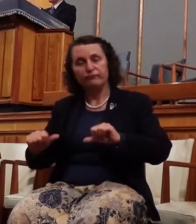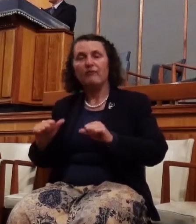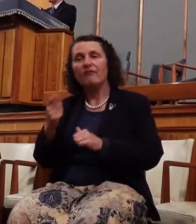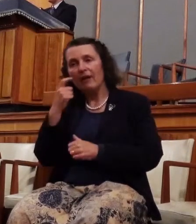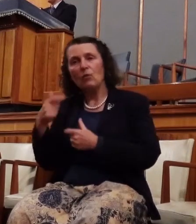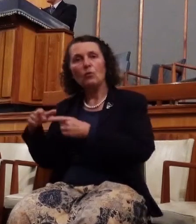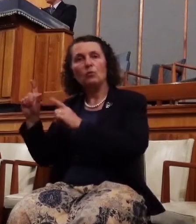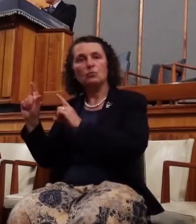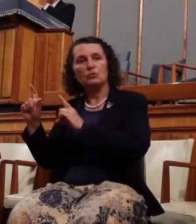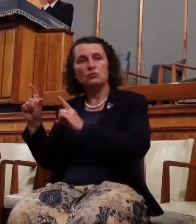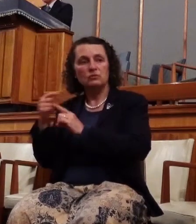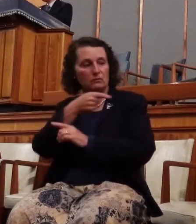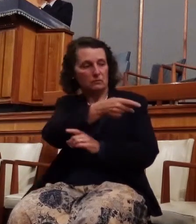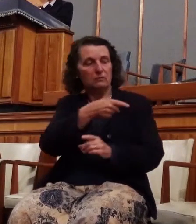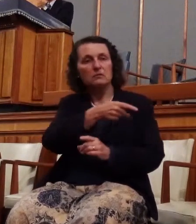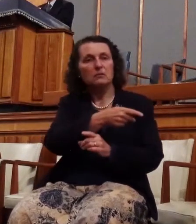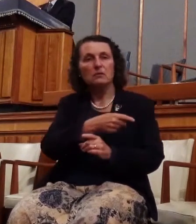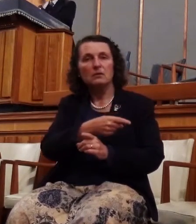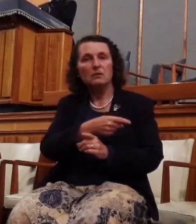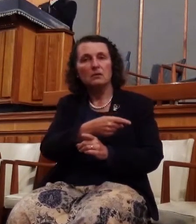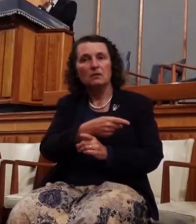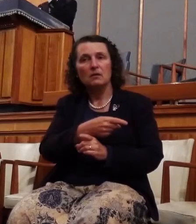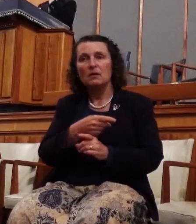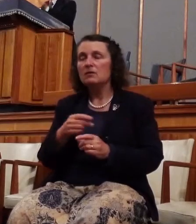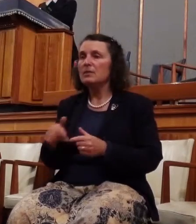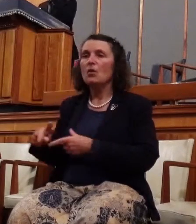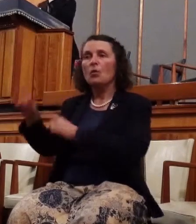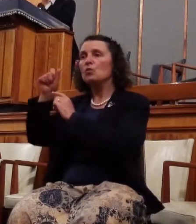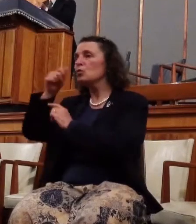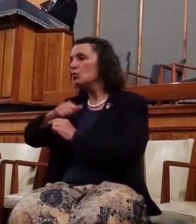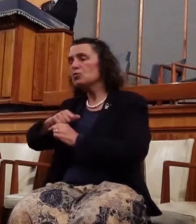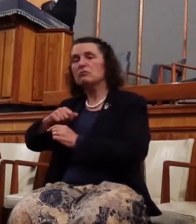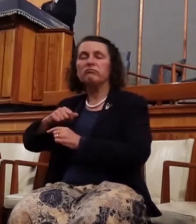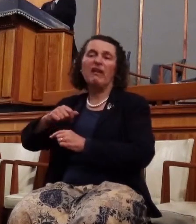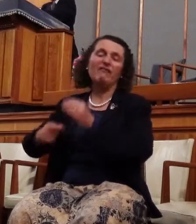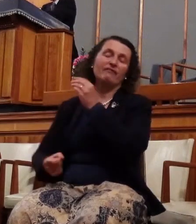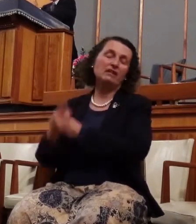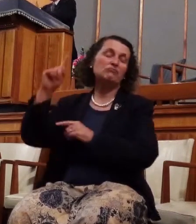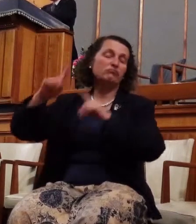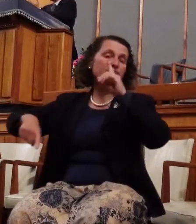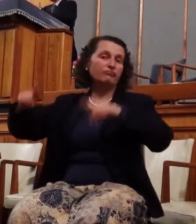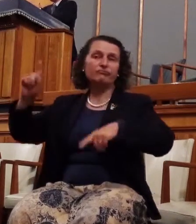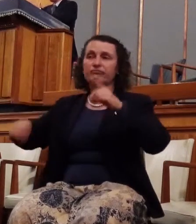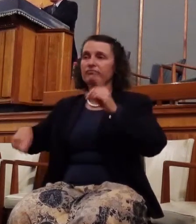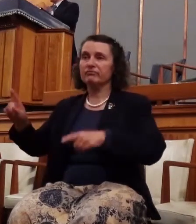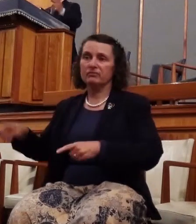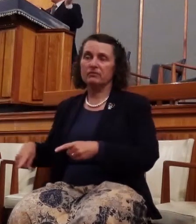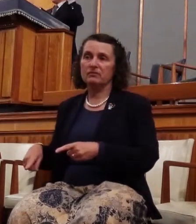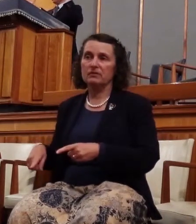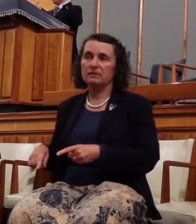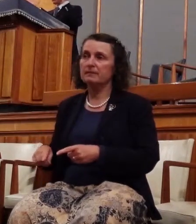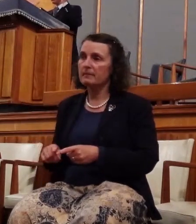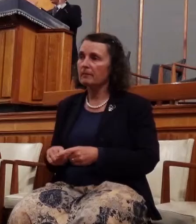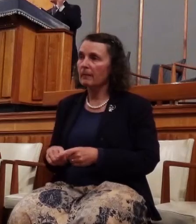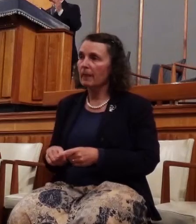that testimony. So God can use all sorts of events, even simple things we do not consider, in